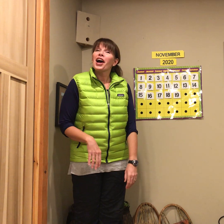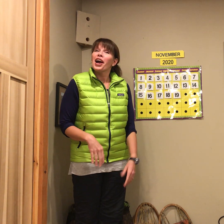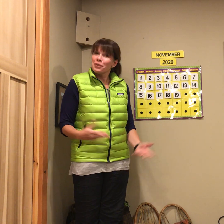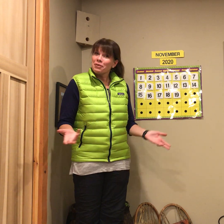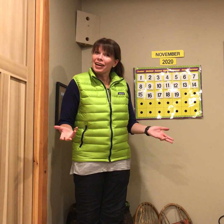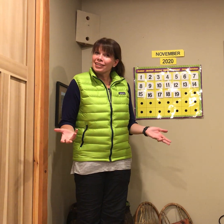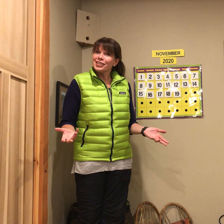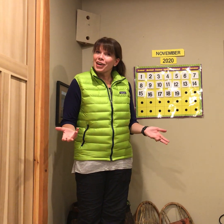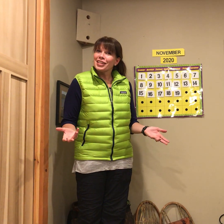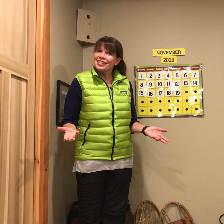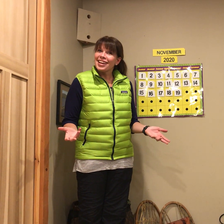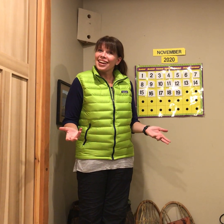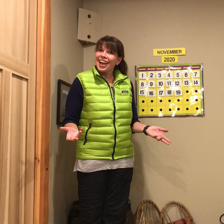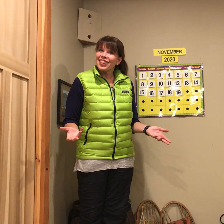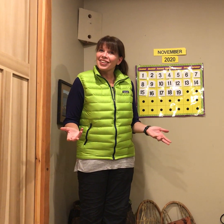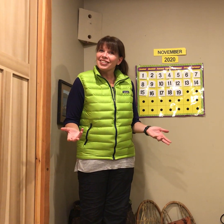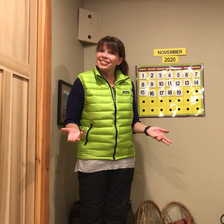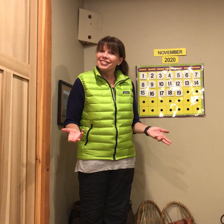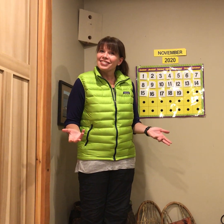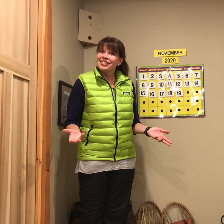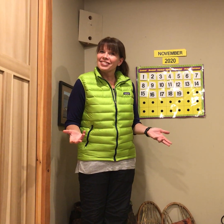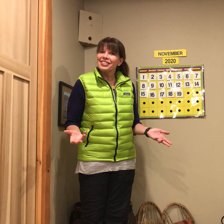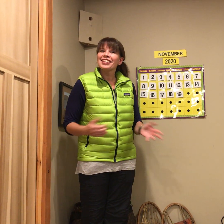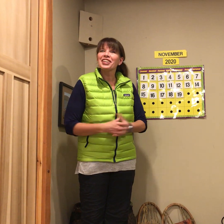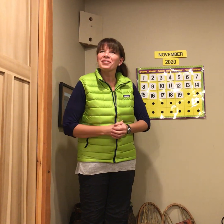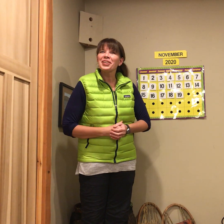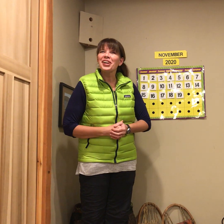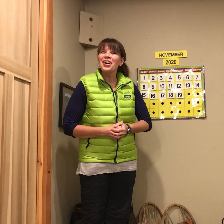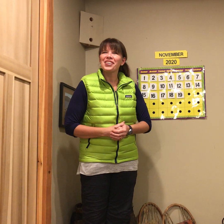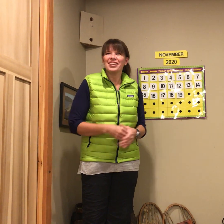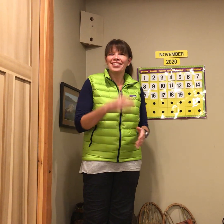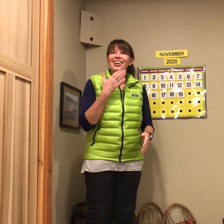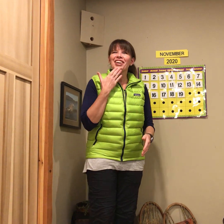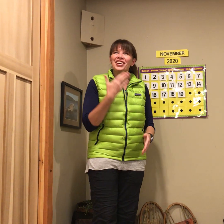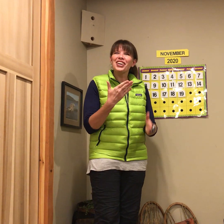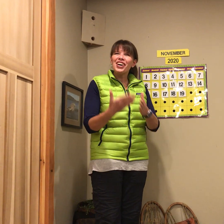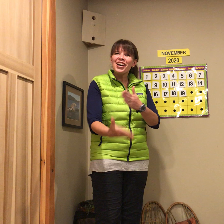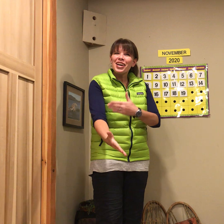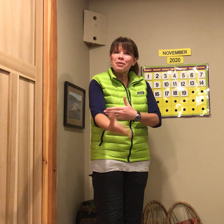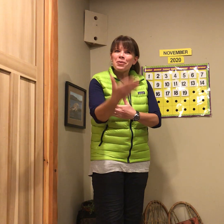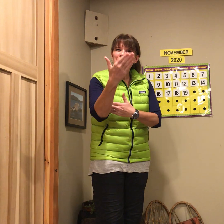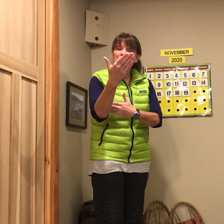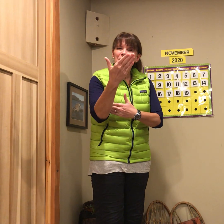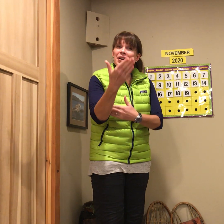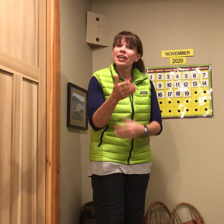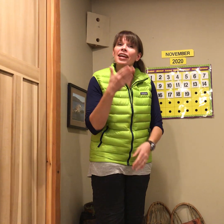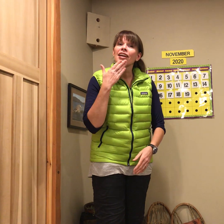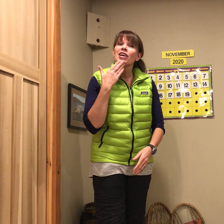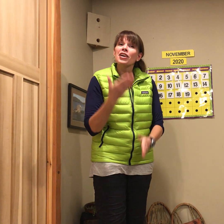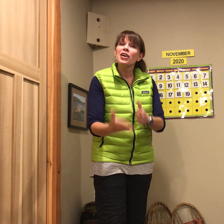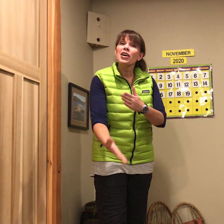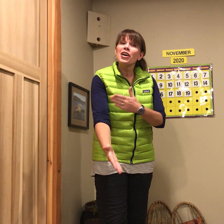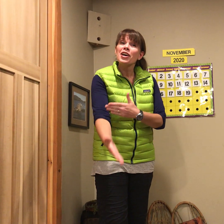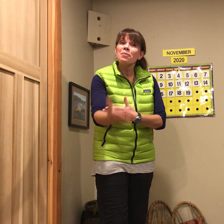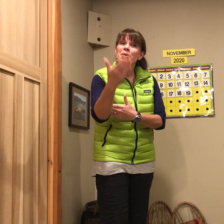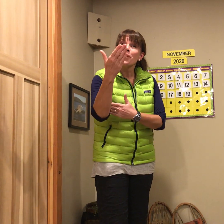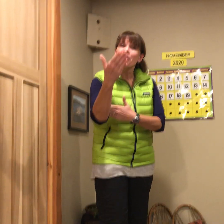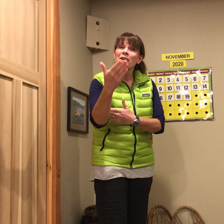Are we ready to start this day together? Here we go. Good morning. Good